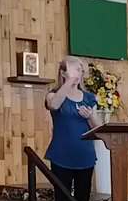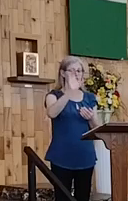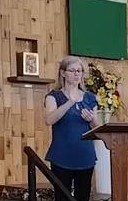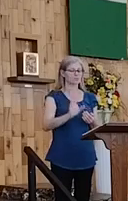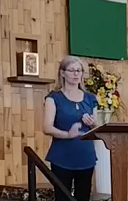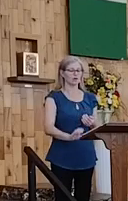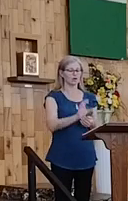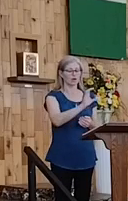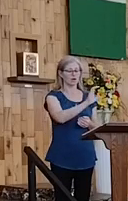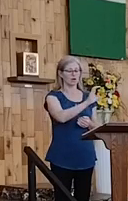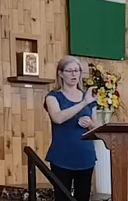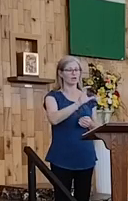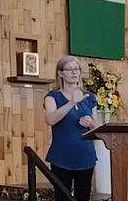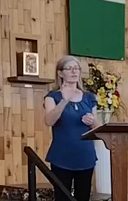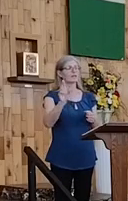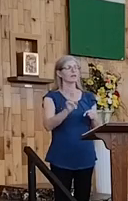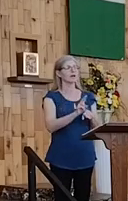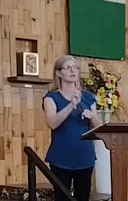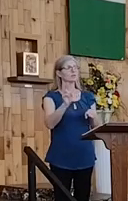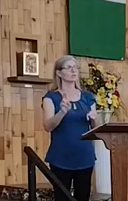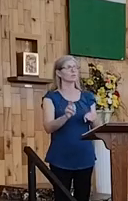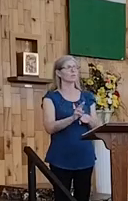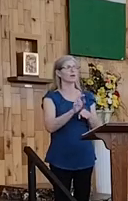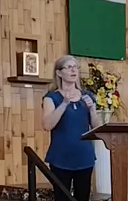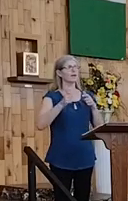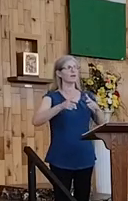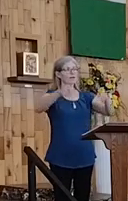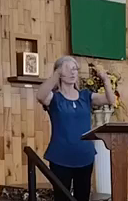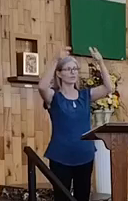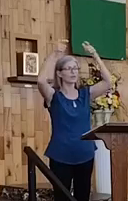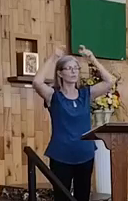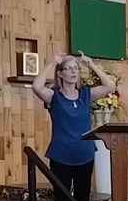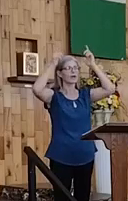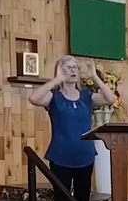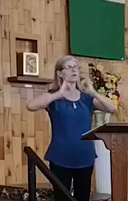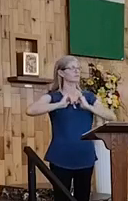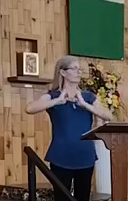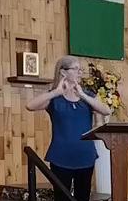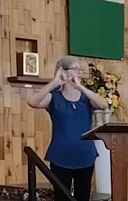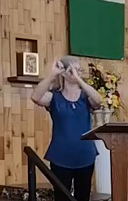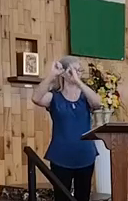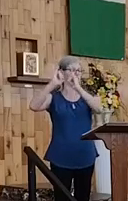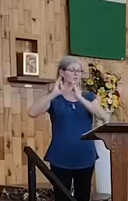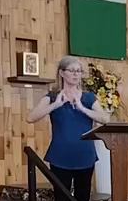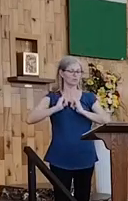Oh,